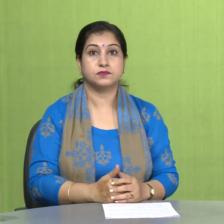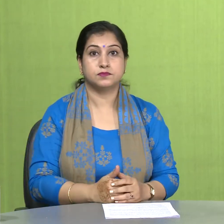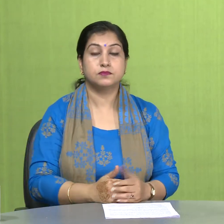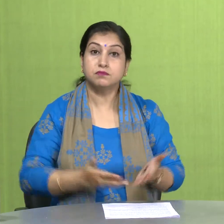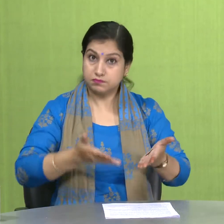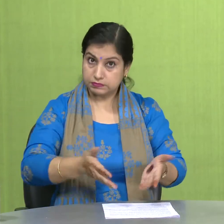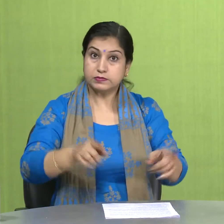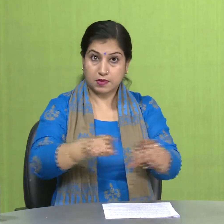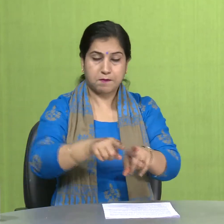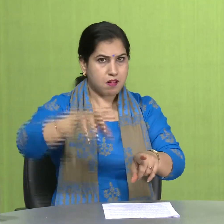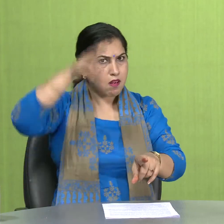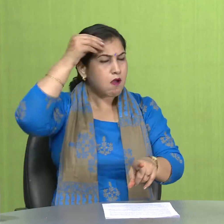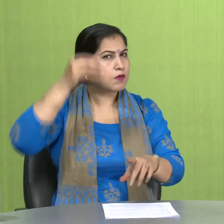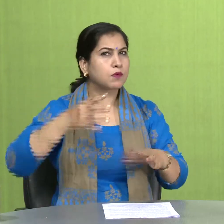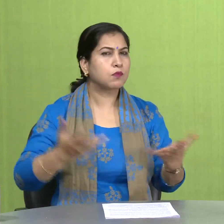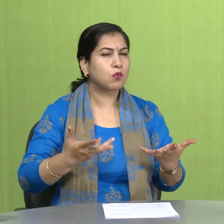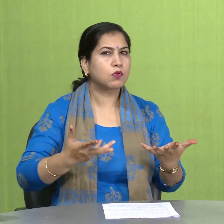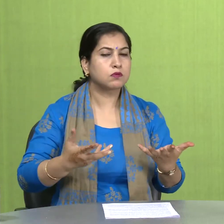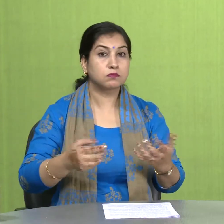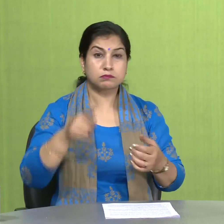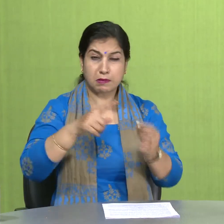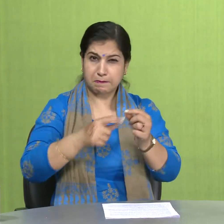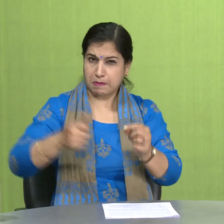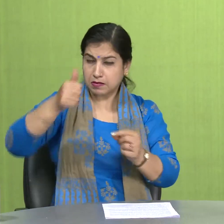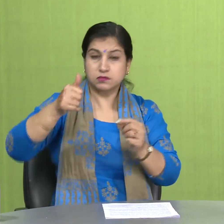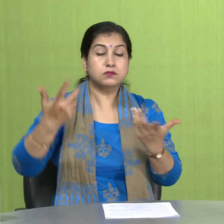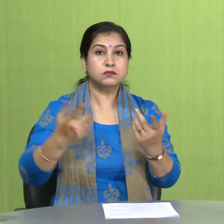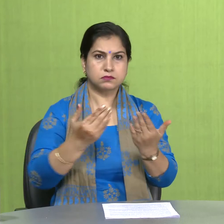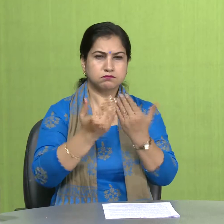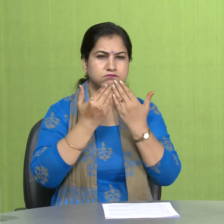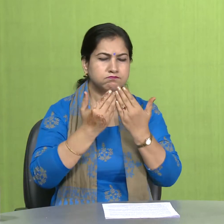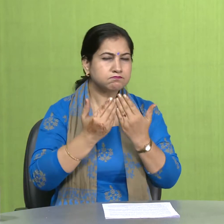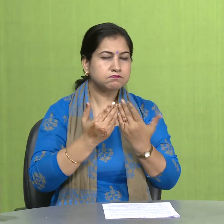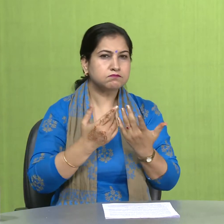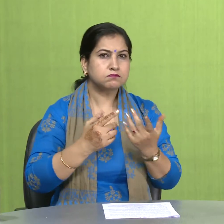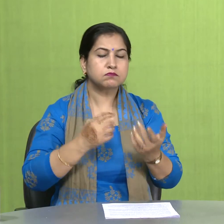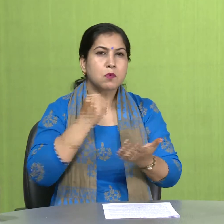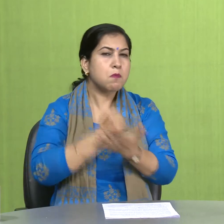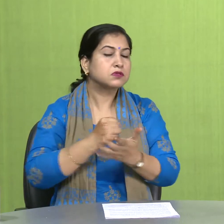We also learnt about the qualifications needed for the post of President.